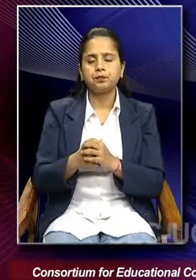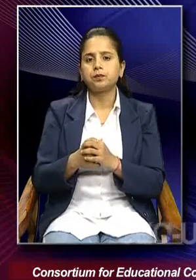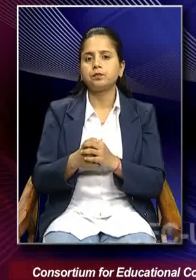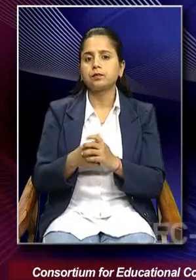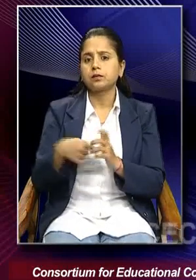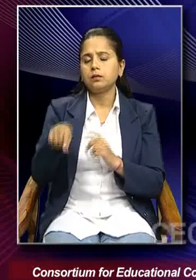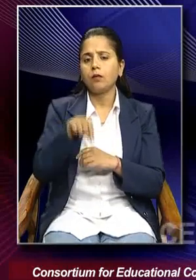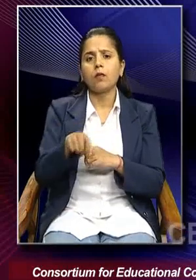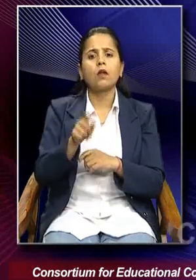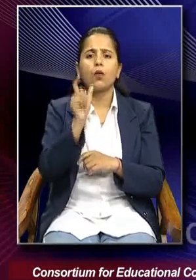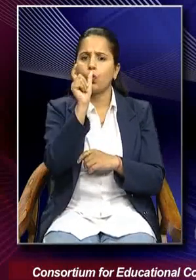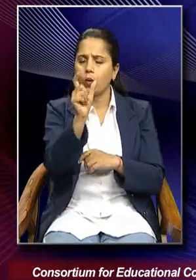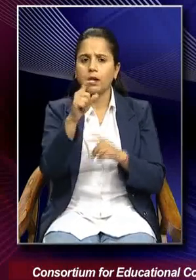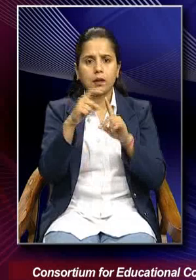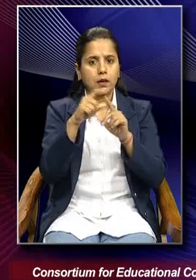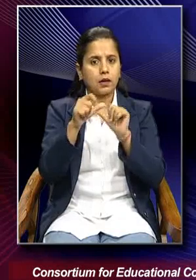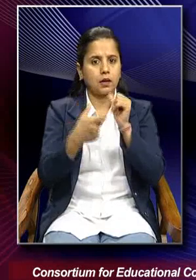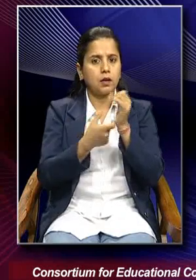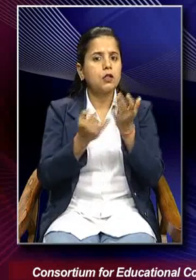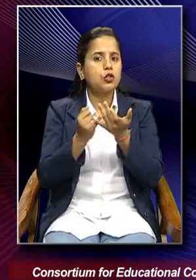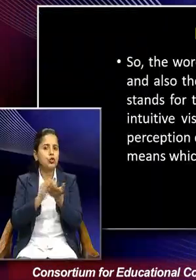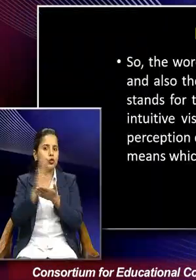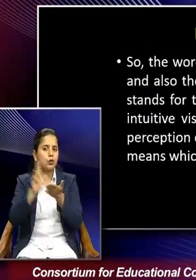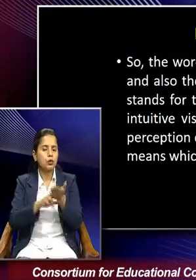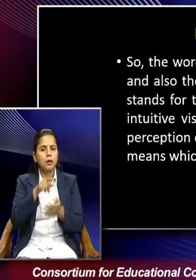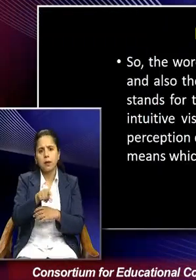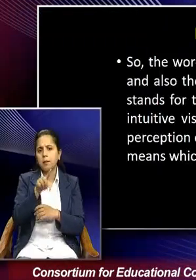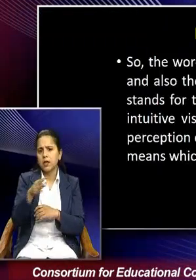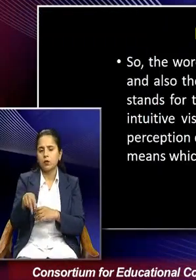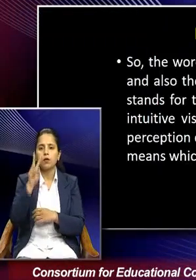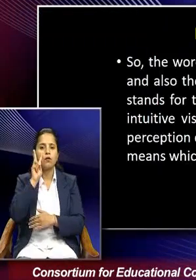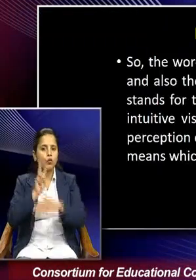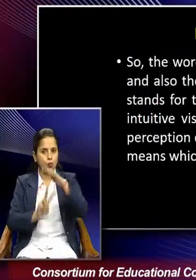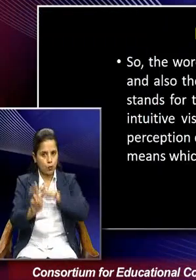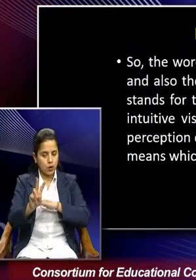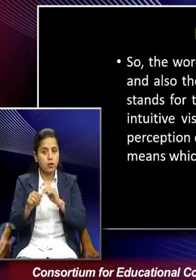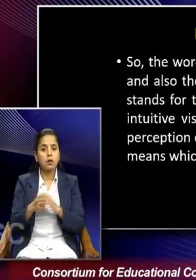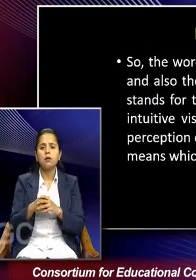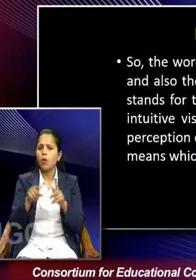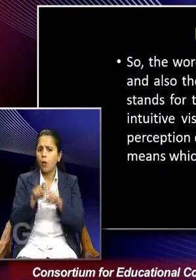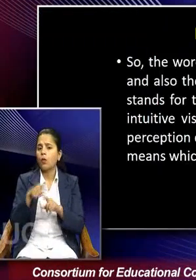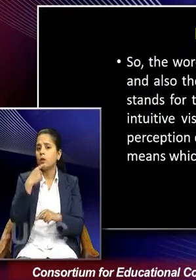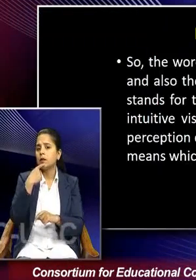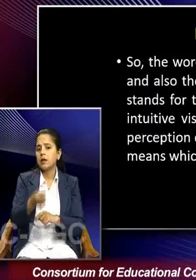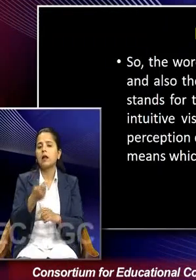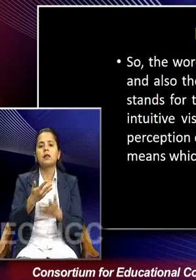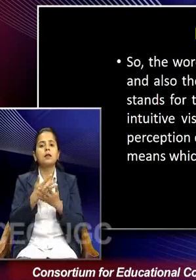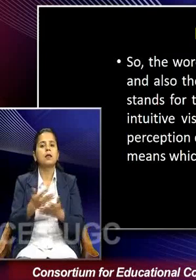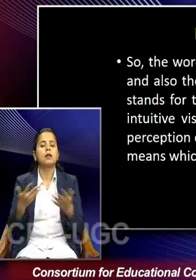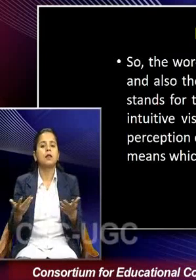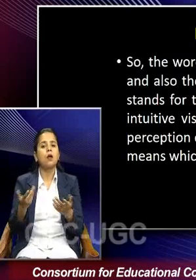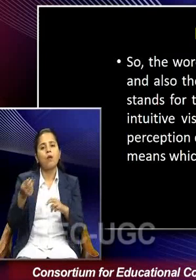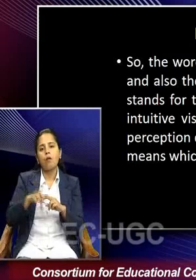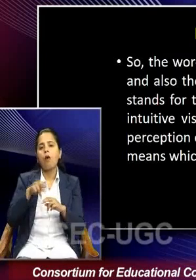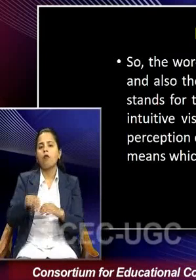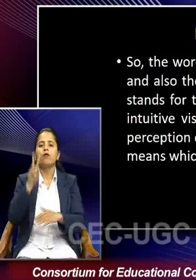So the word darshan means vision and also instrument of